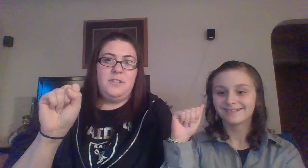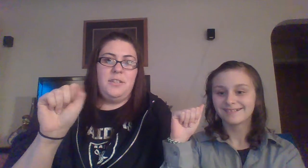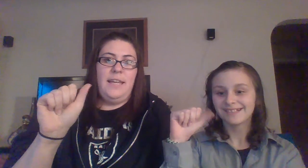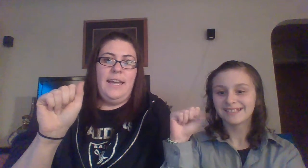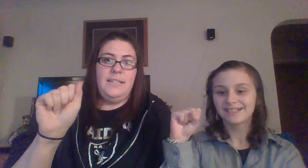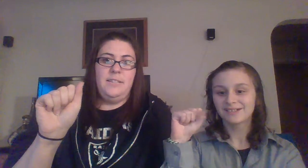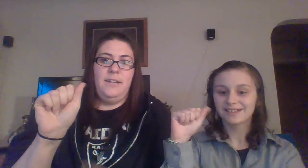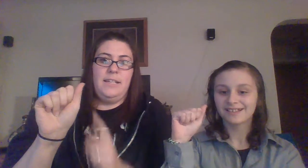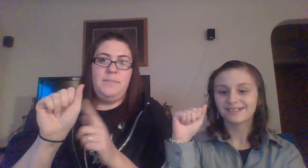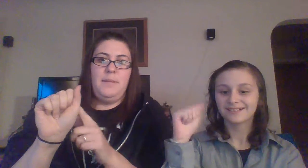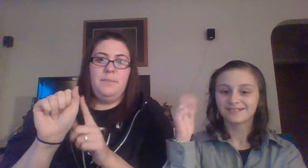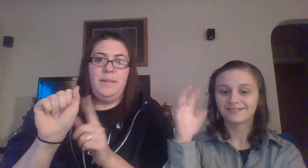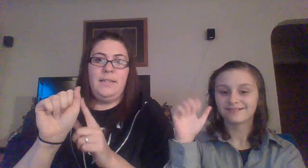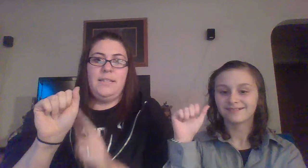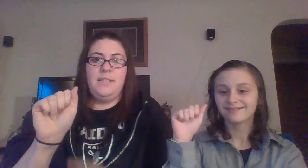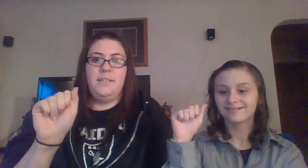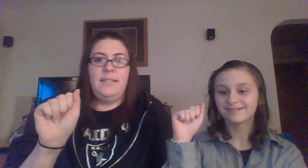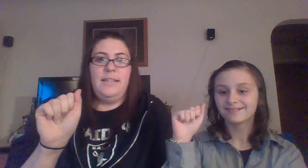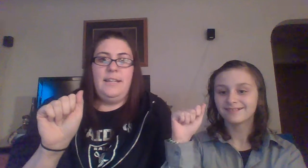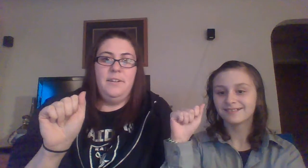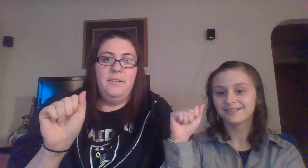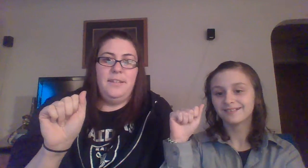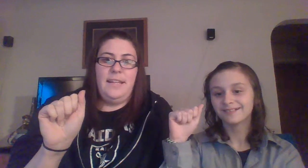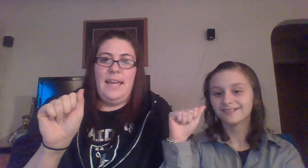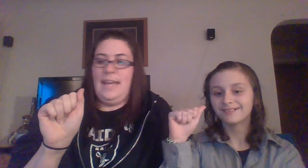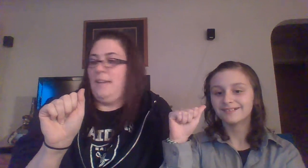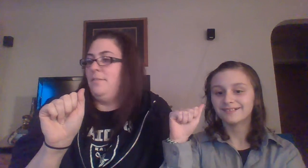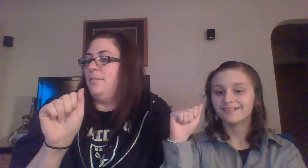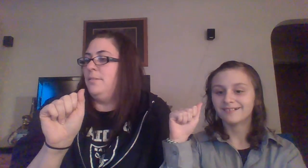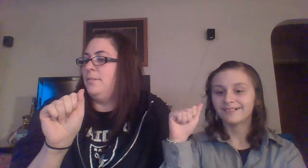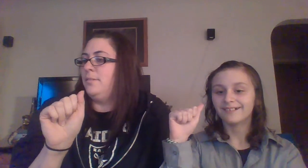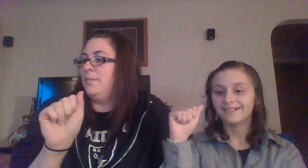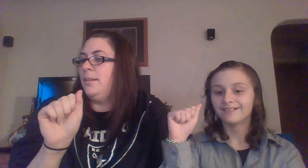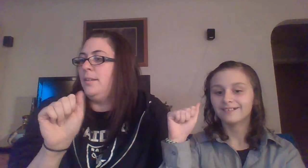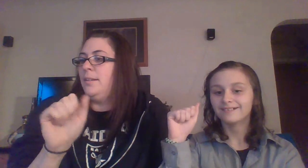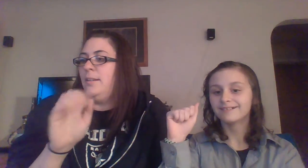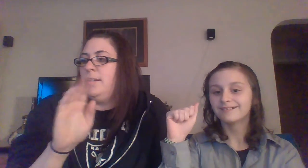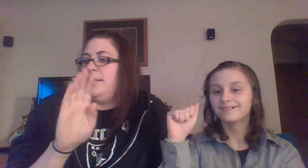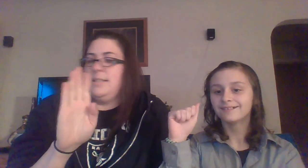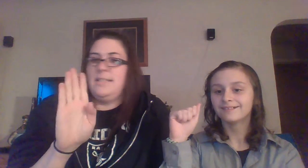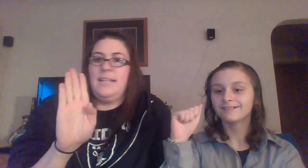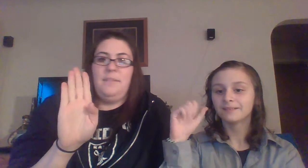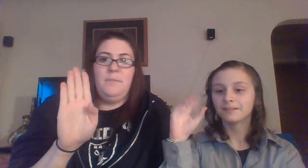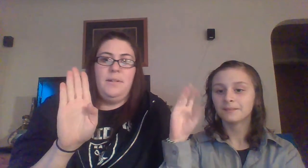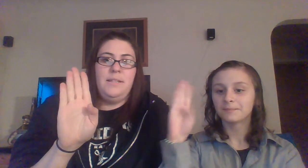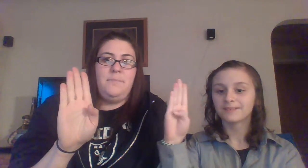actually S. So it has to be up like this so that they know that A. The second one is